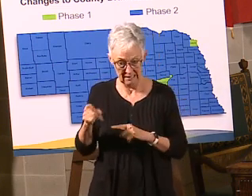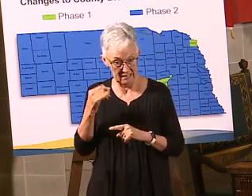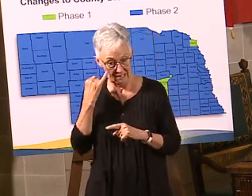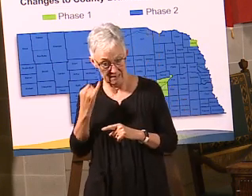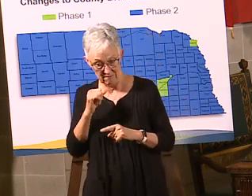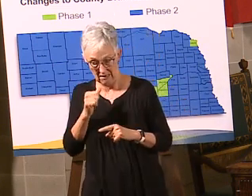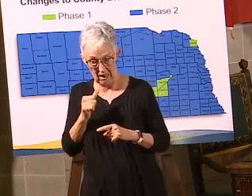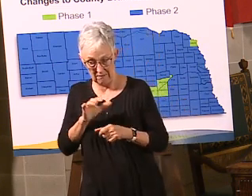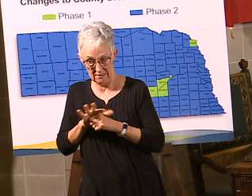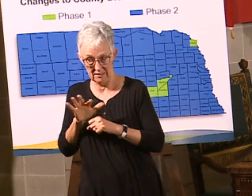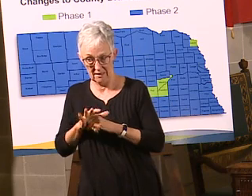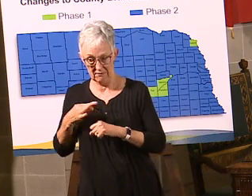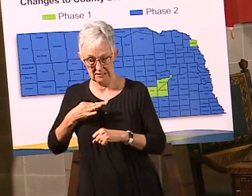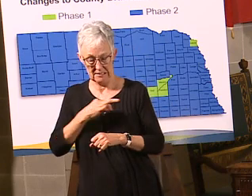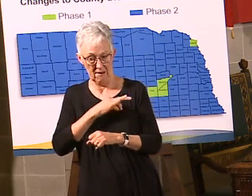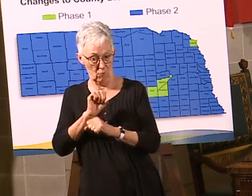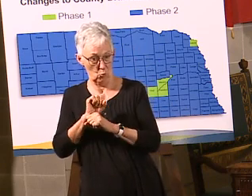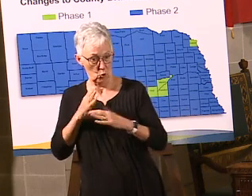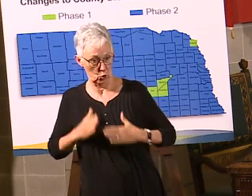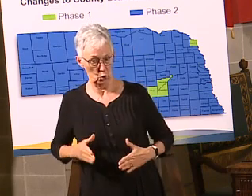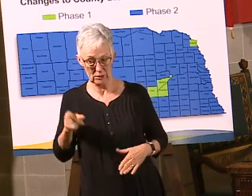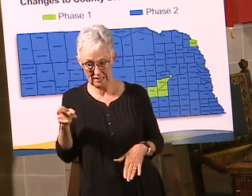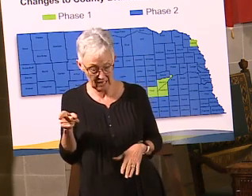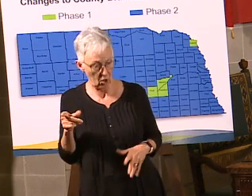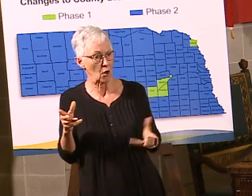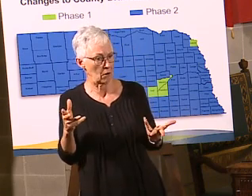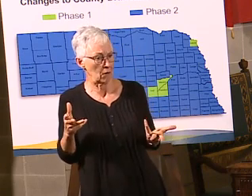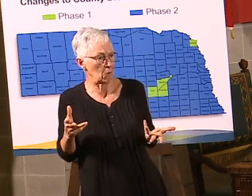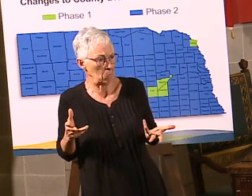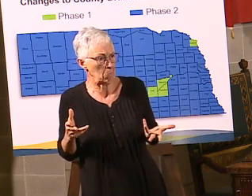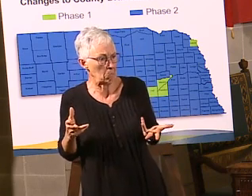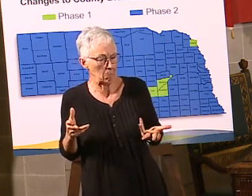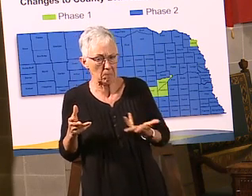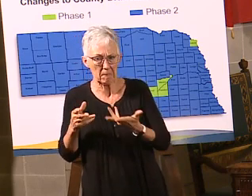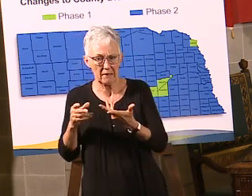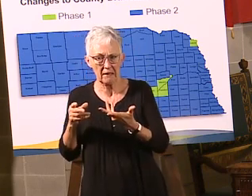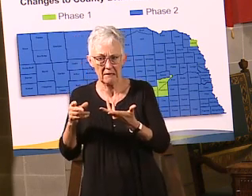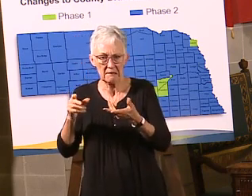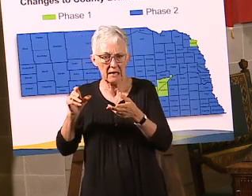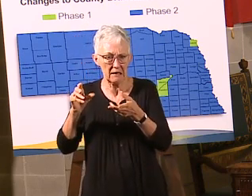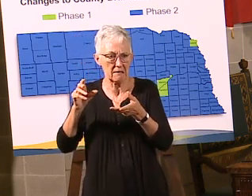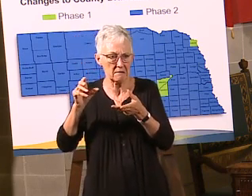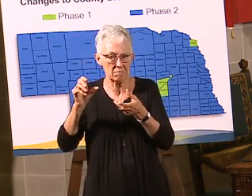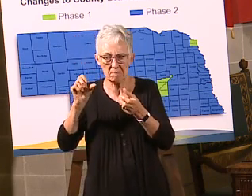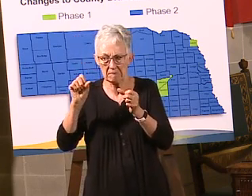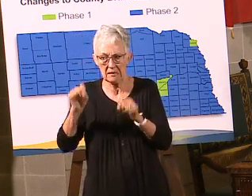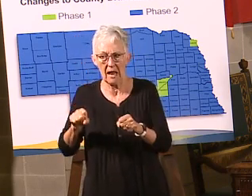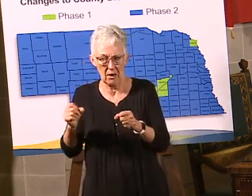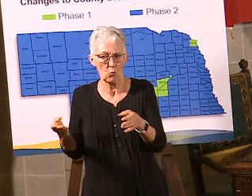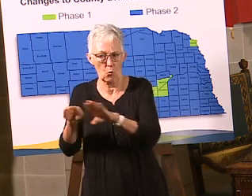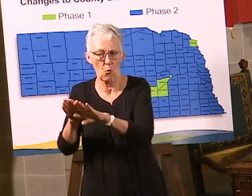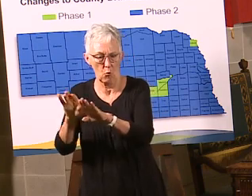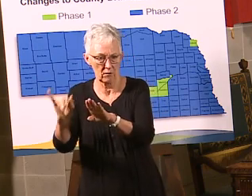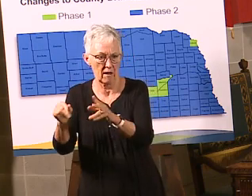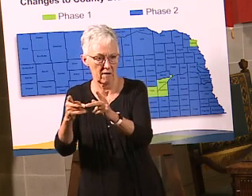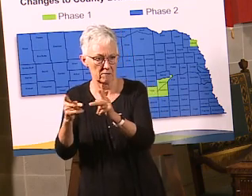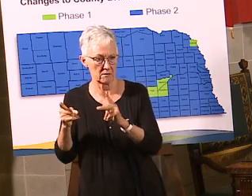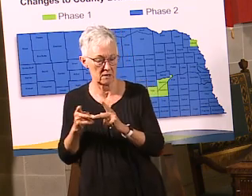might note that family members always have the option of being able to take their loved one home and on a short-term basis be able to care for